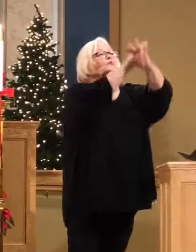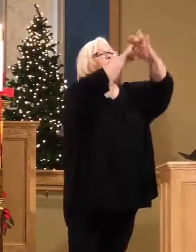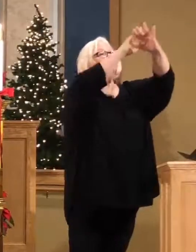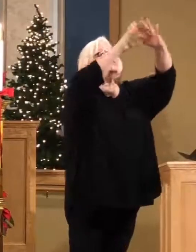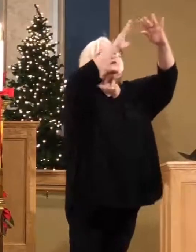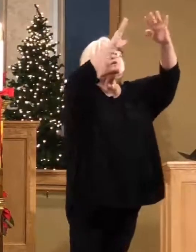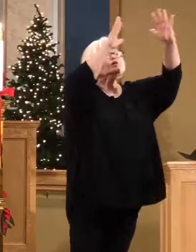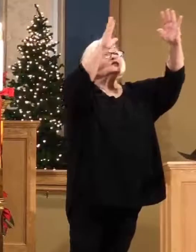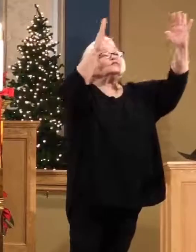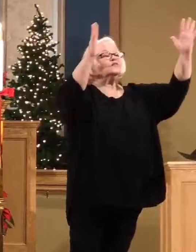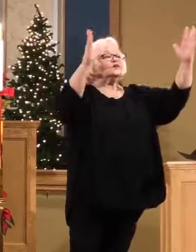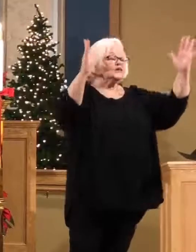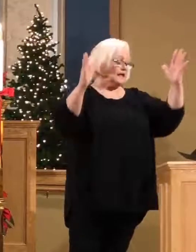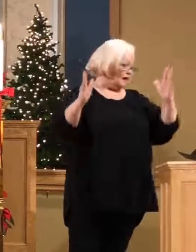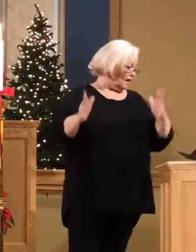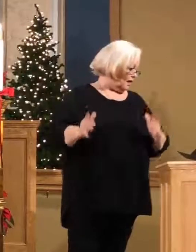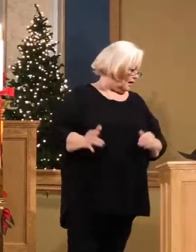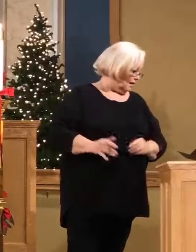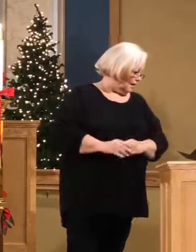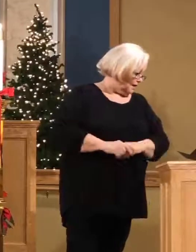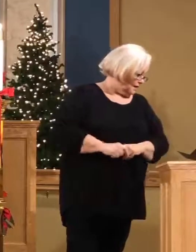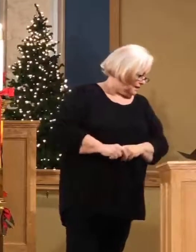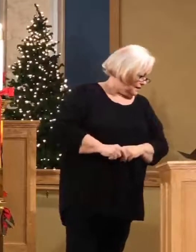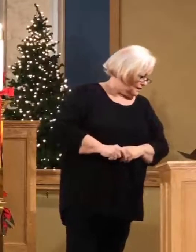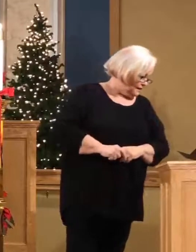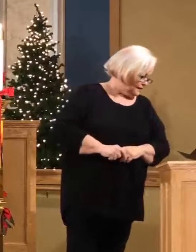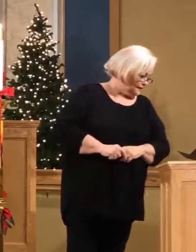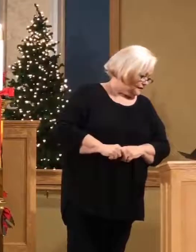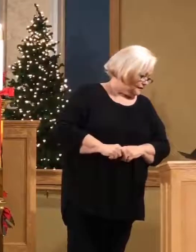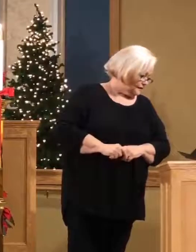thy perfect light.